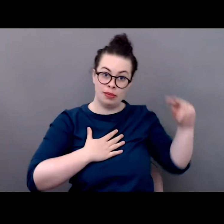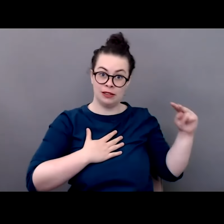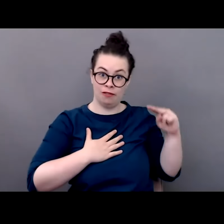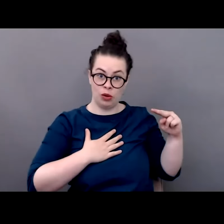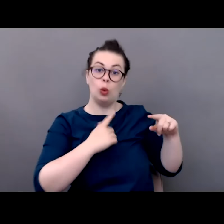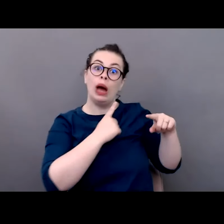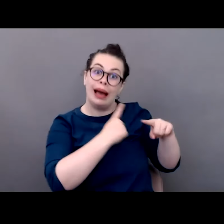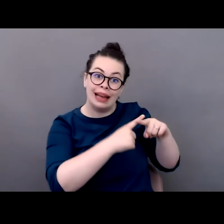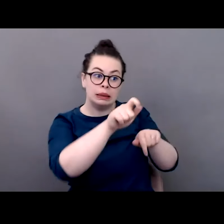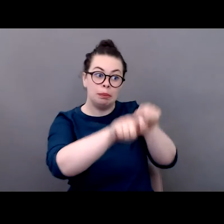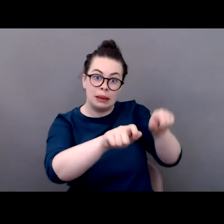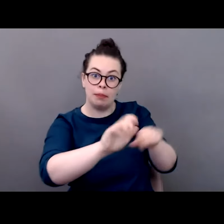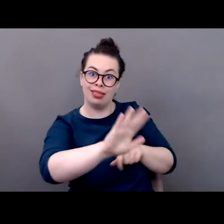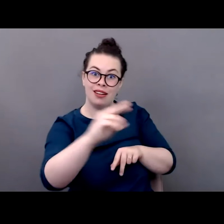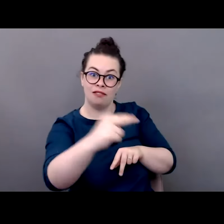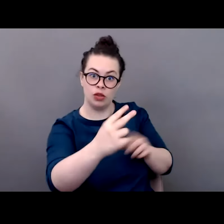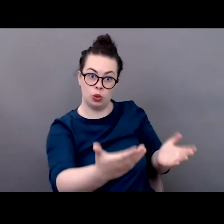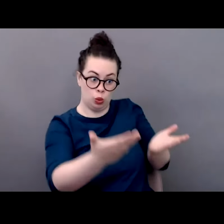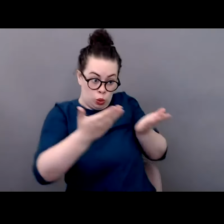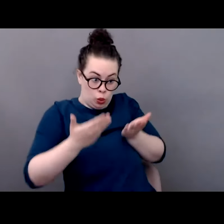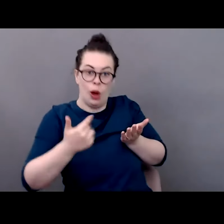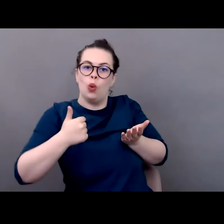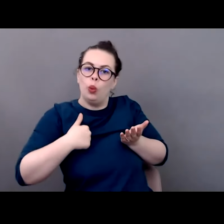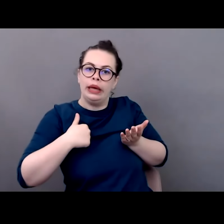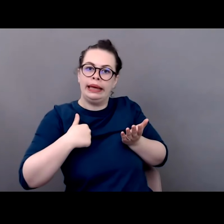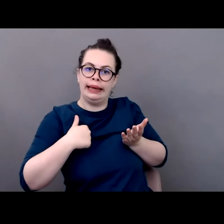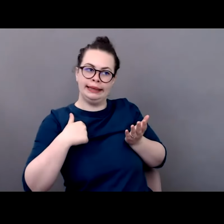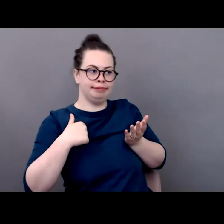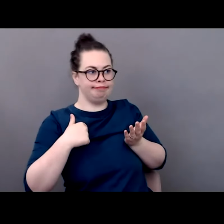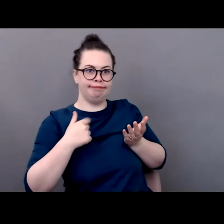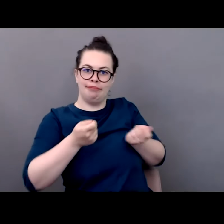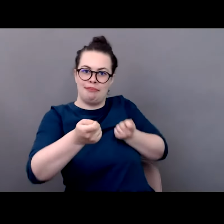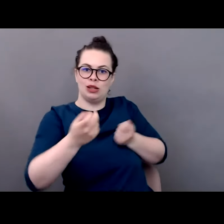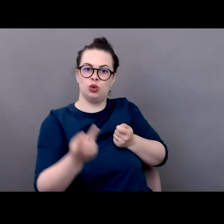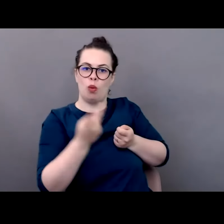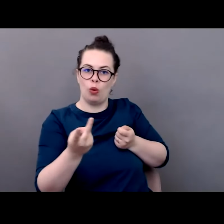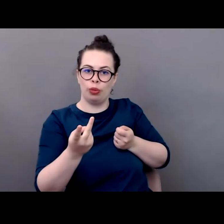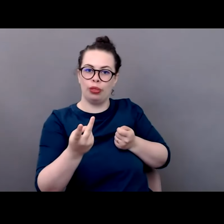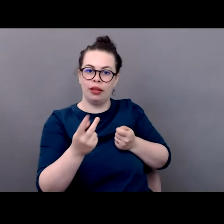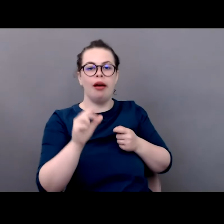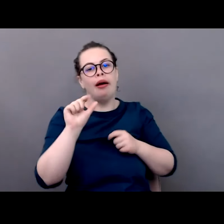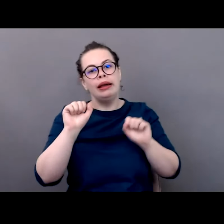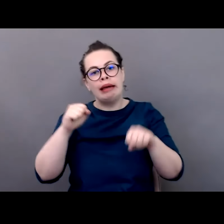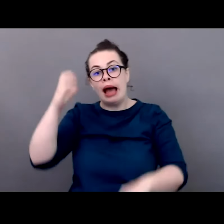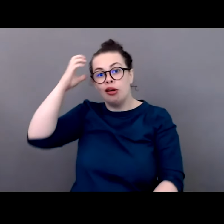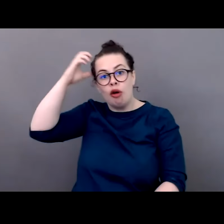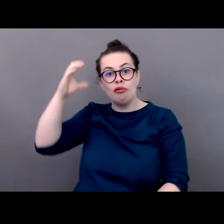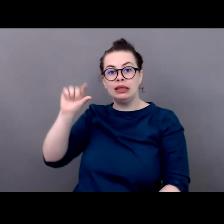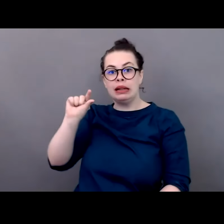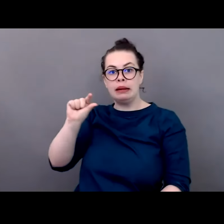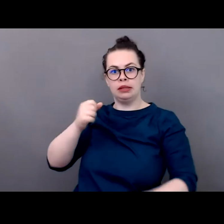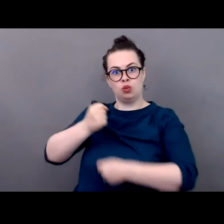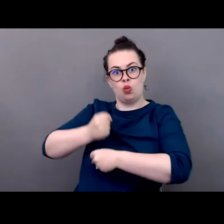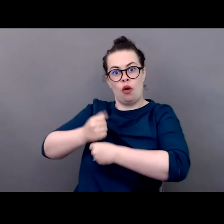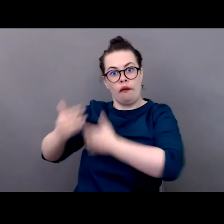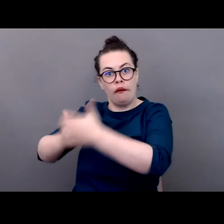with disabilities, bridges or junctions that ensure the provision of information, including from